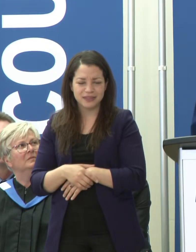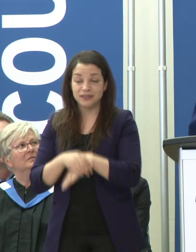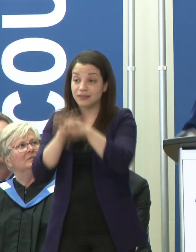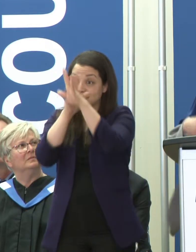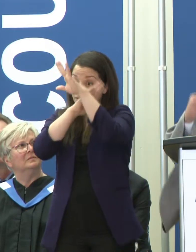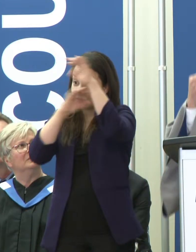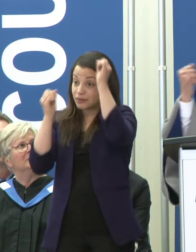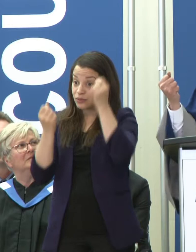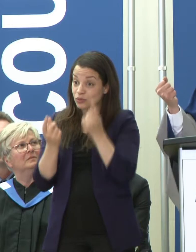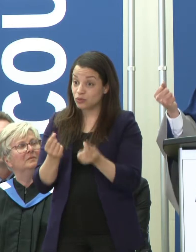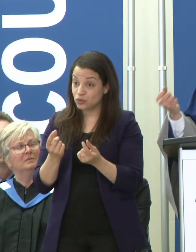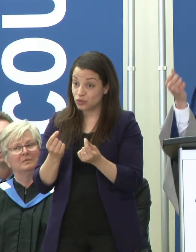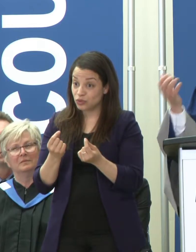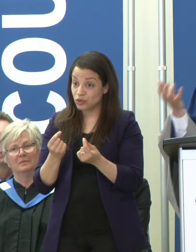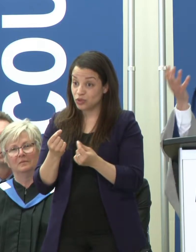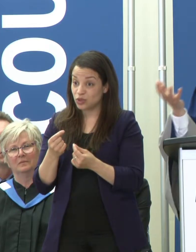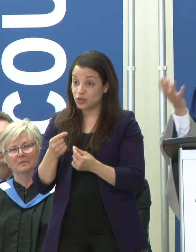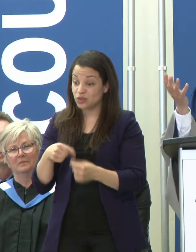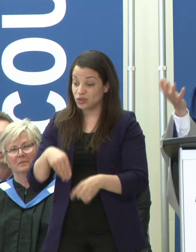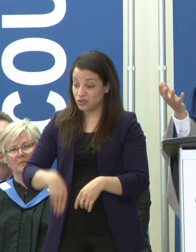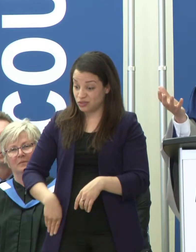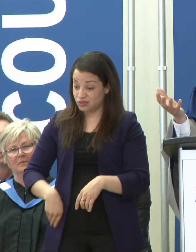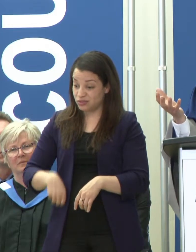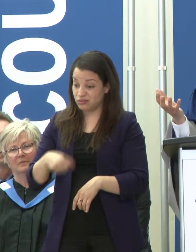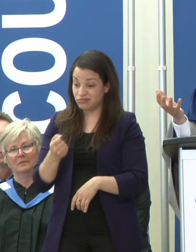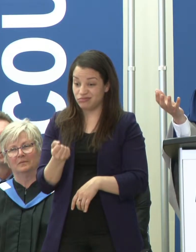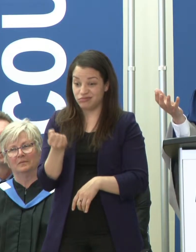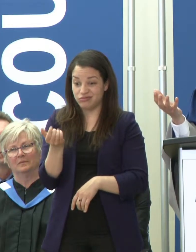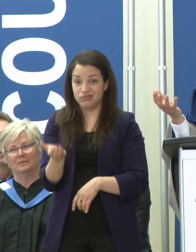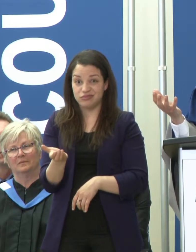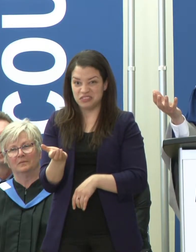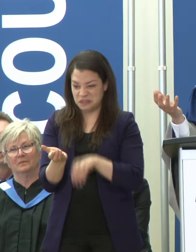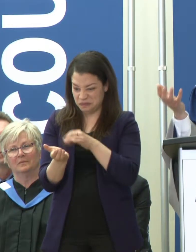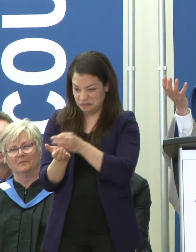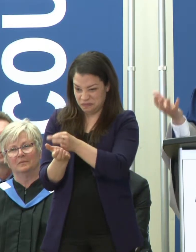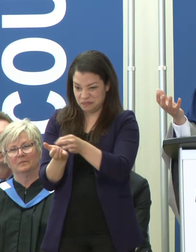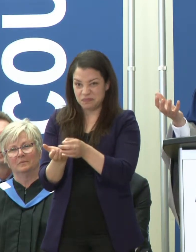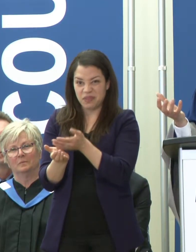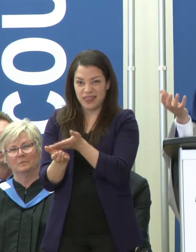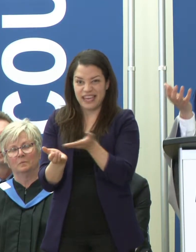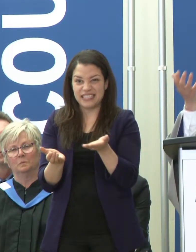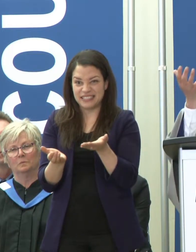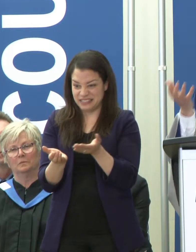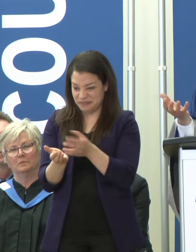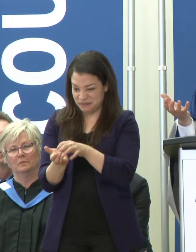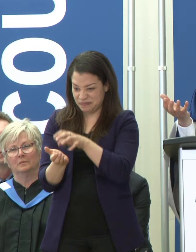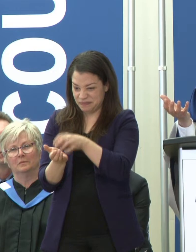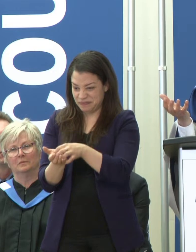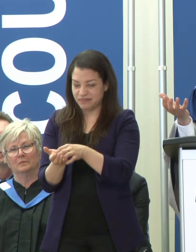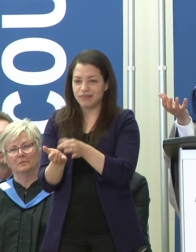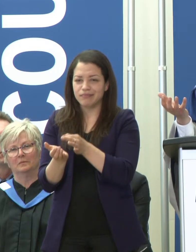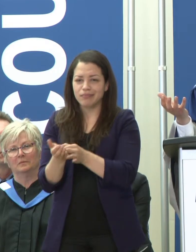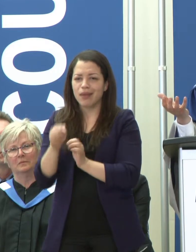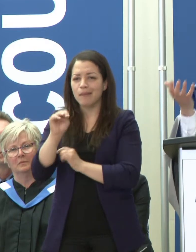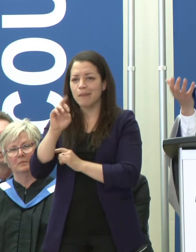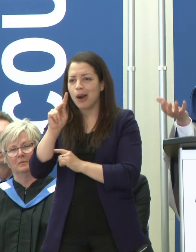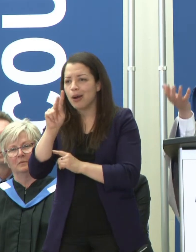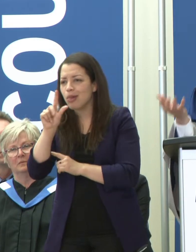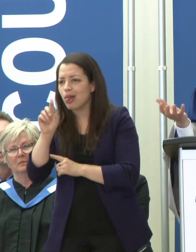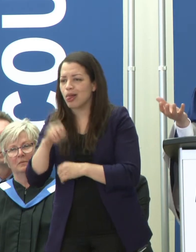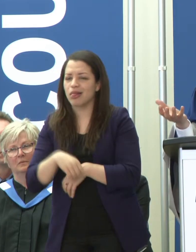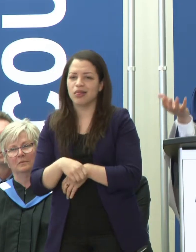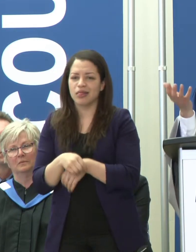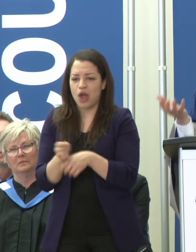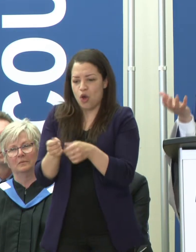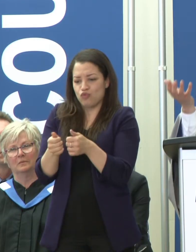pocket and he pulled out a whole handful of tokens. In his pocket was a little marble. There were